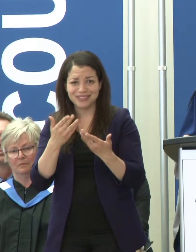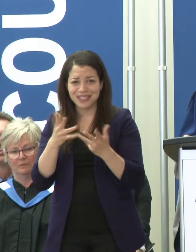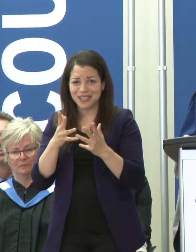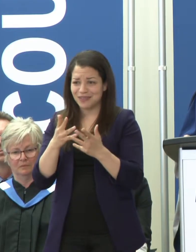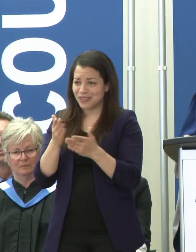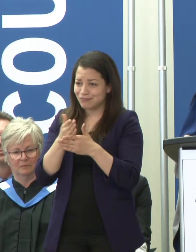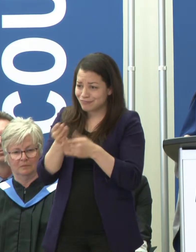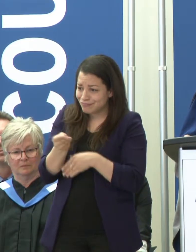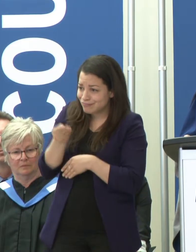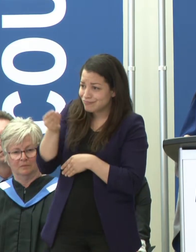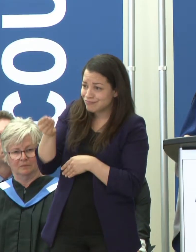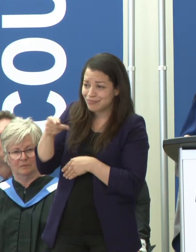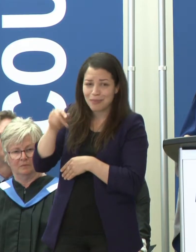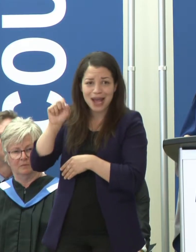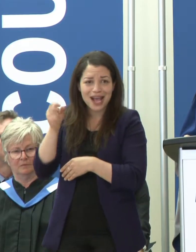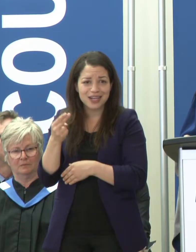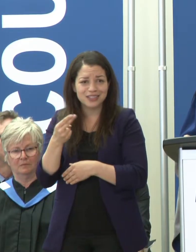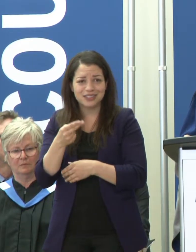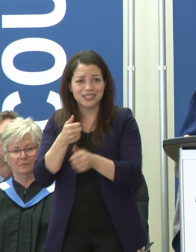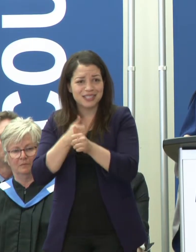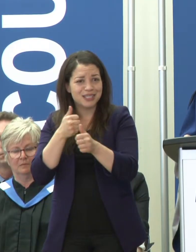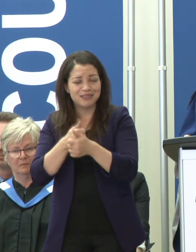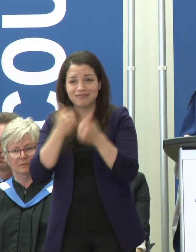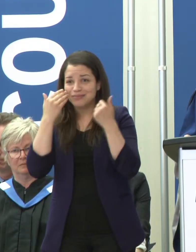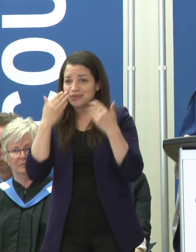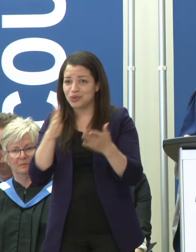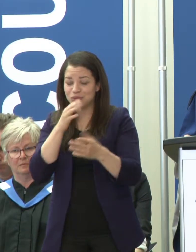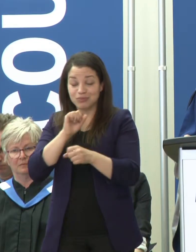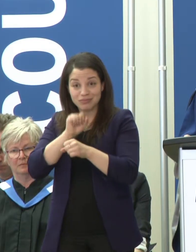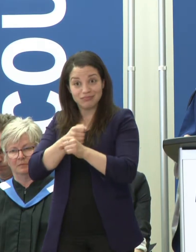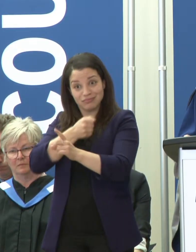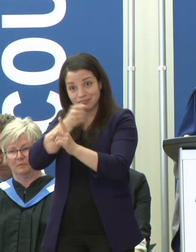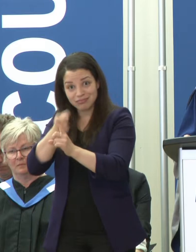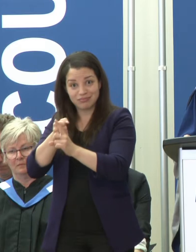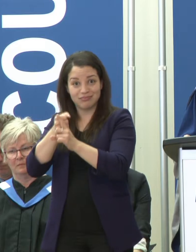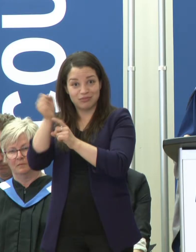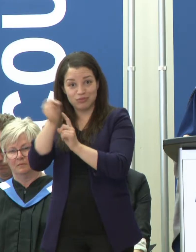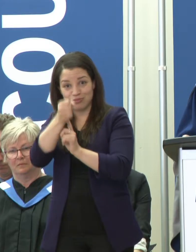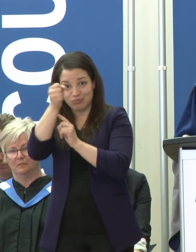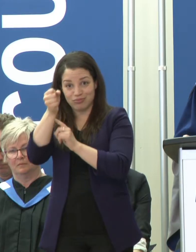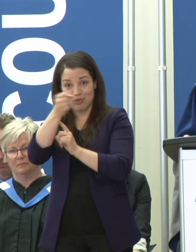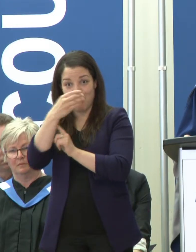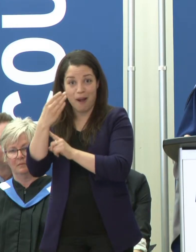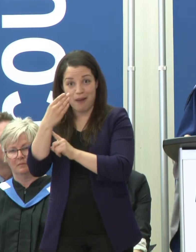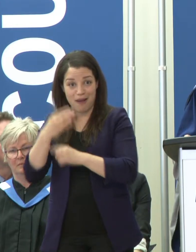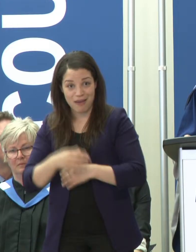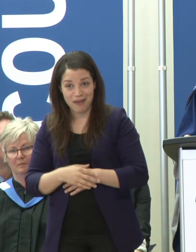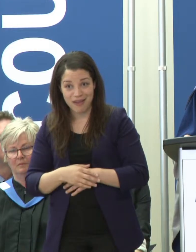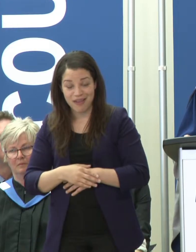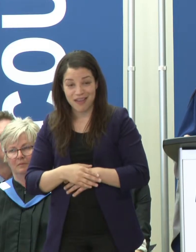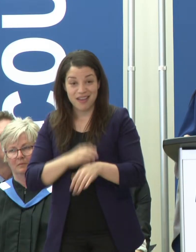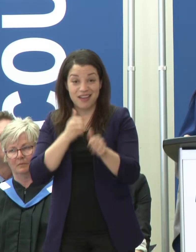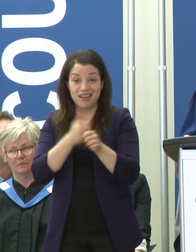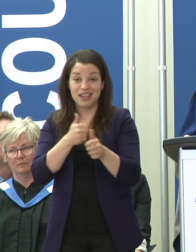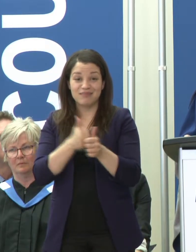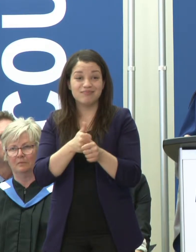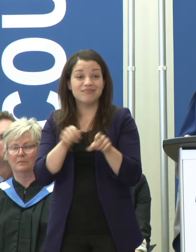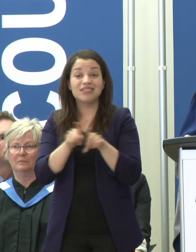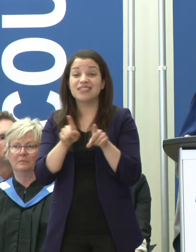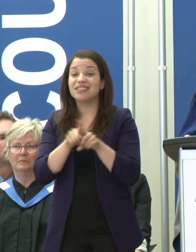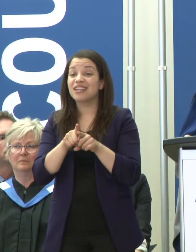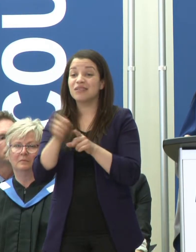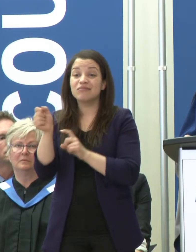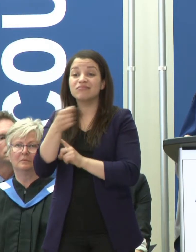elevator that day would have such a positive impact on him. He knew that he would just be one of thousands of